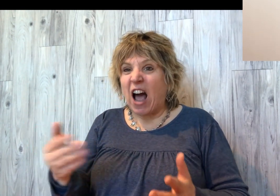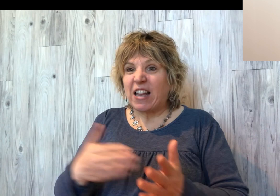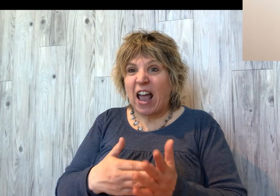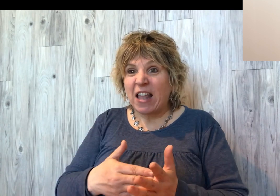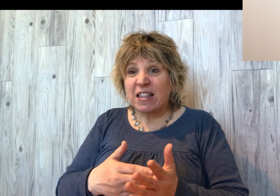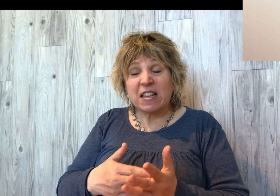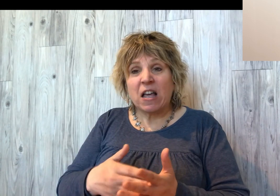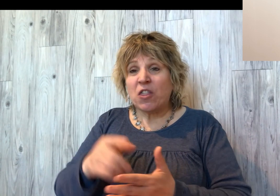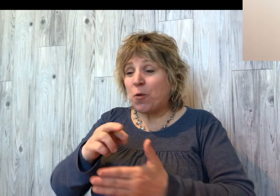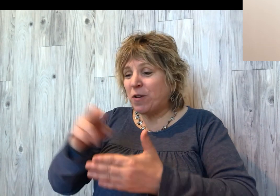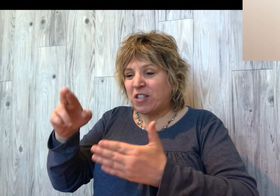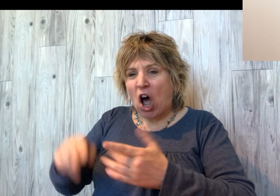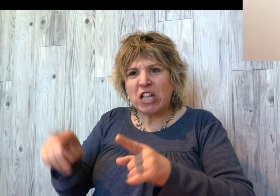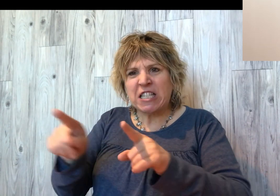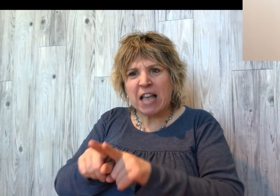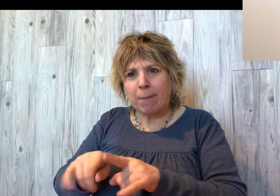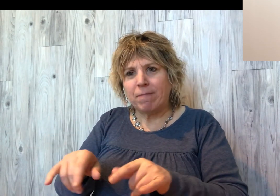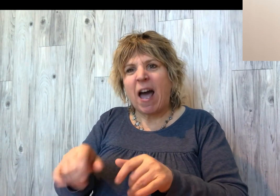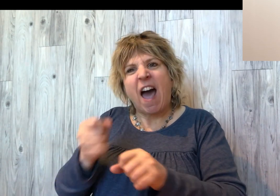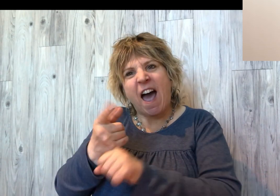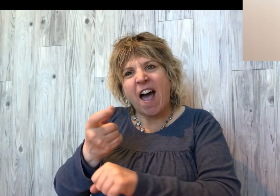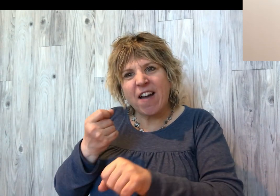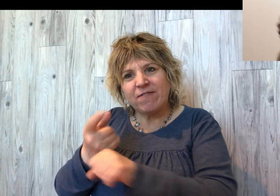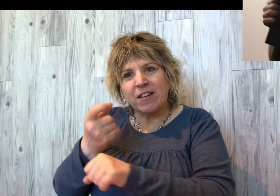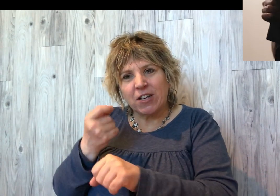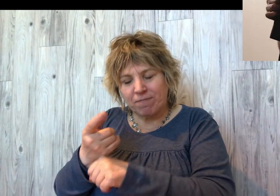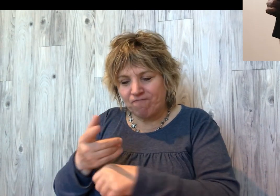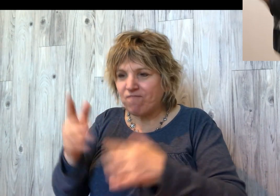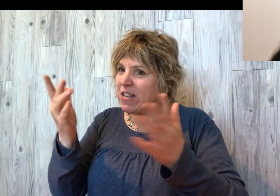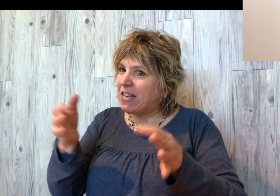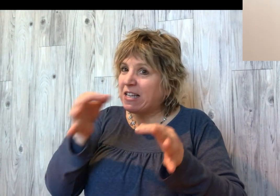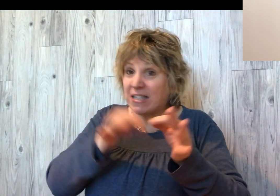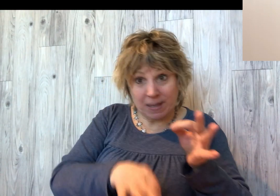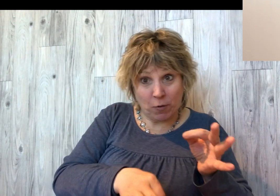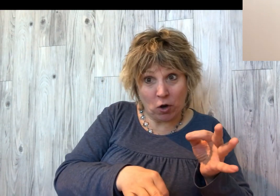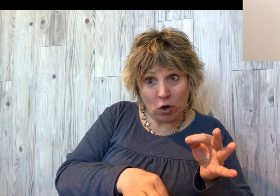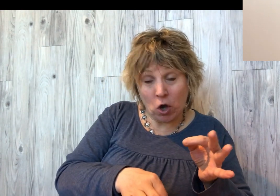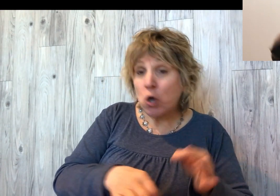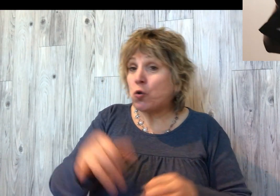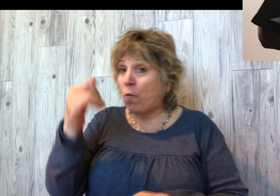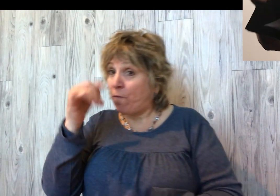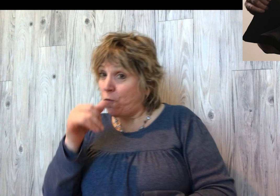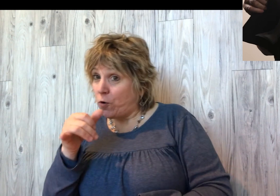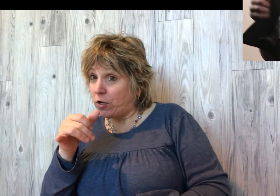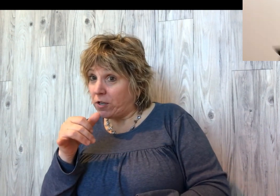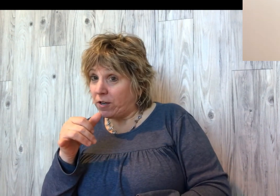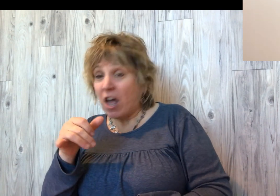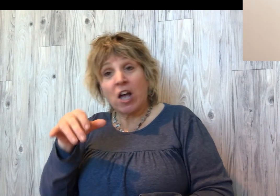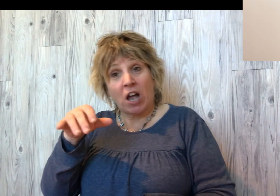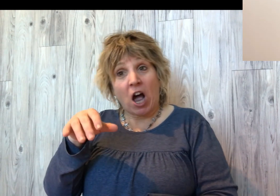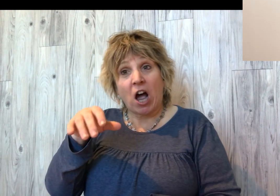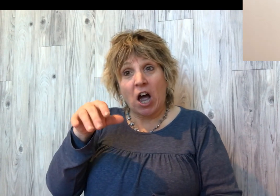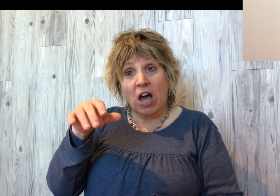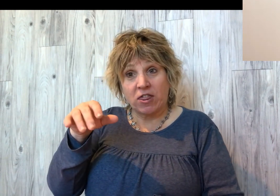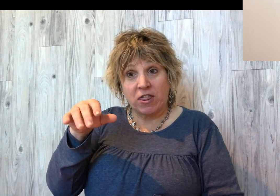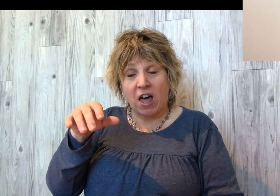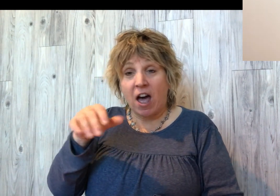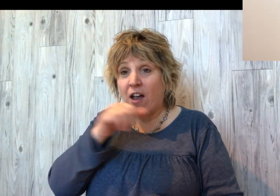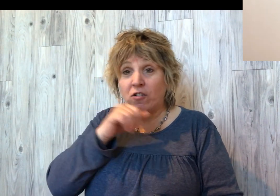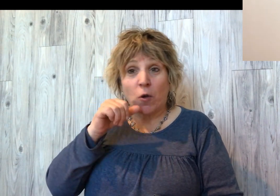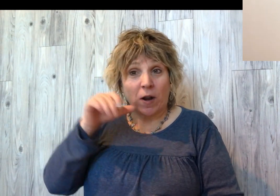it ends the same heartbreaking way every single year. So we're just gonna go simple Detroit Lions, we go foolish, to be a Cardinals fan.